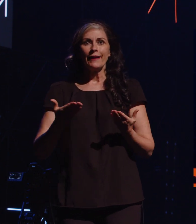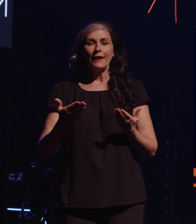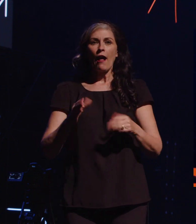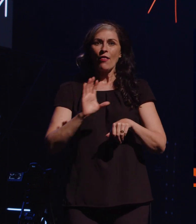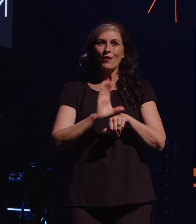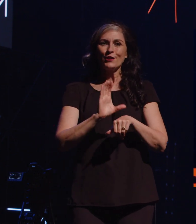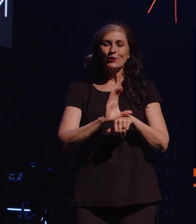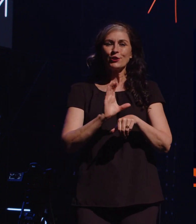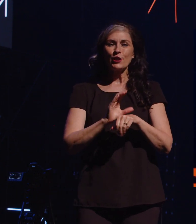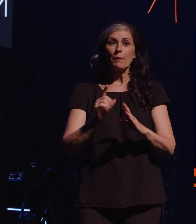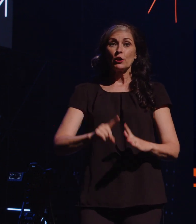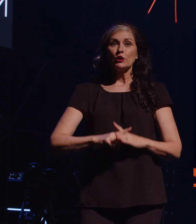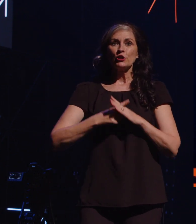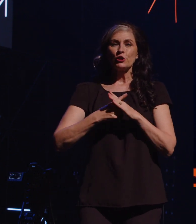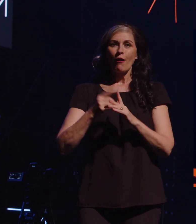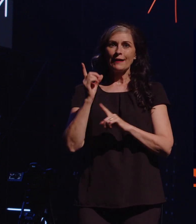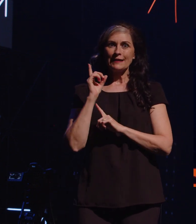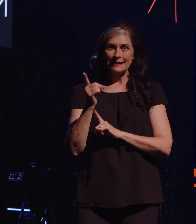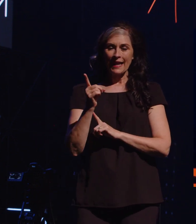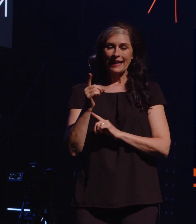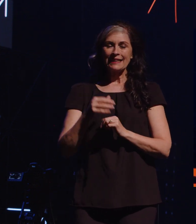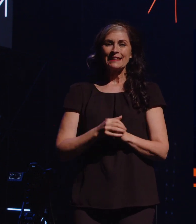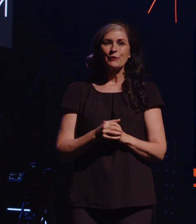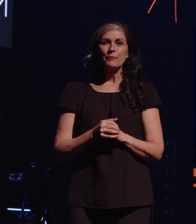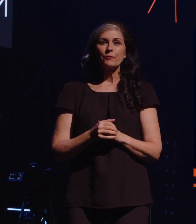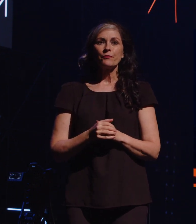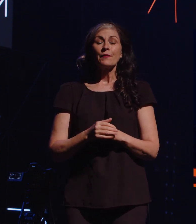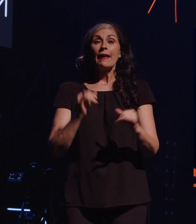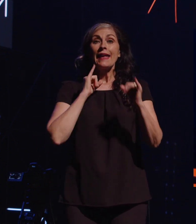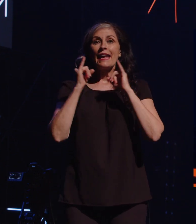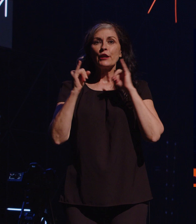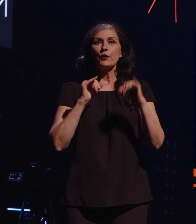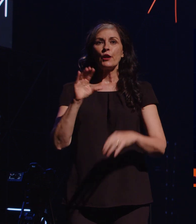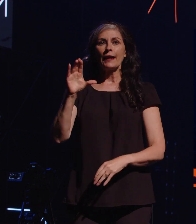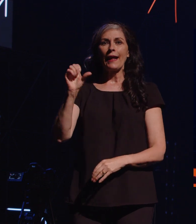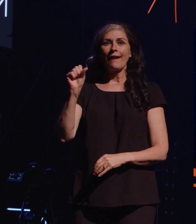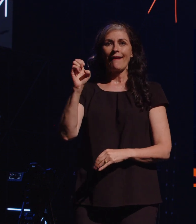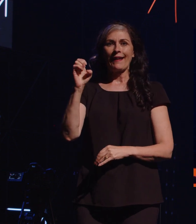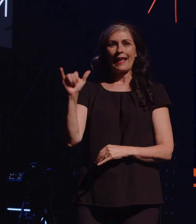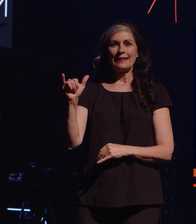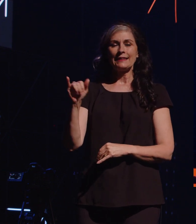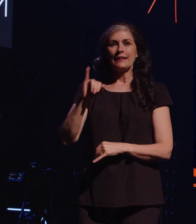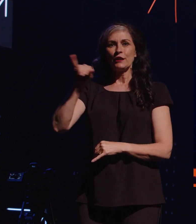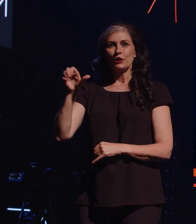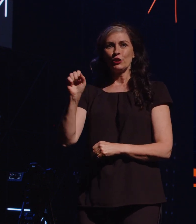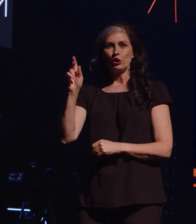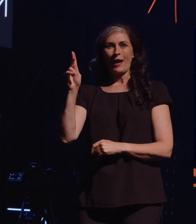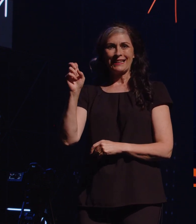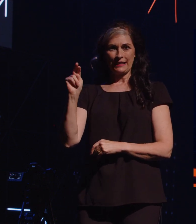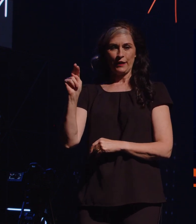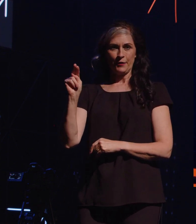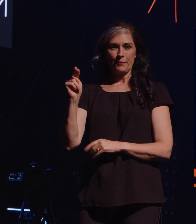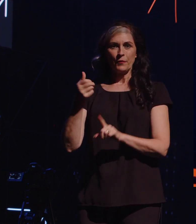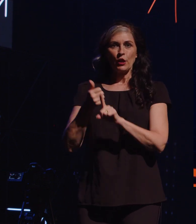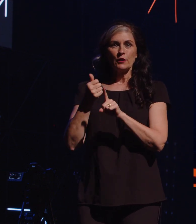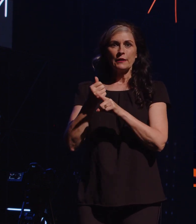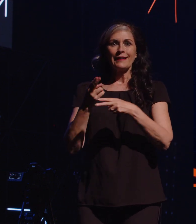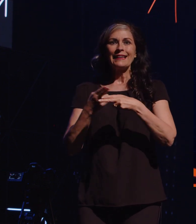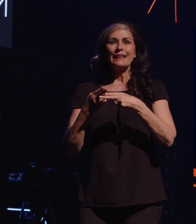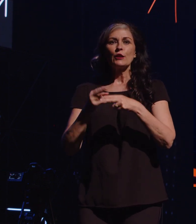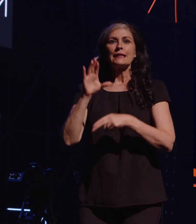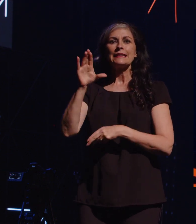the church. I'm going to start off in a second by interviewing Casey Jackson. Casey Jackson is the